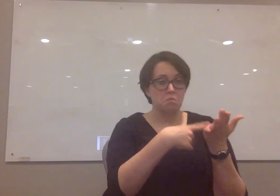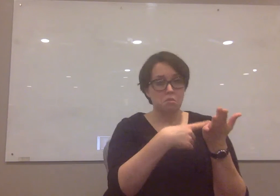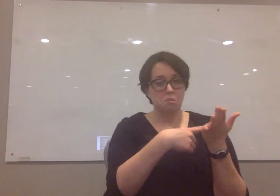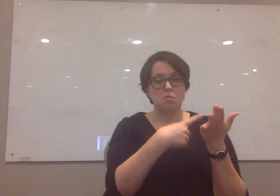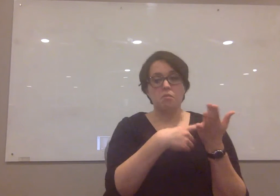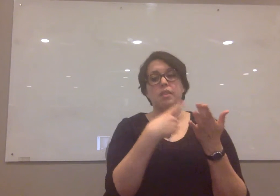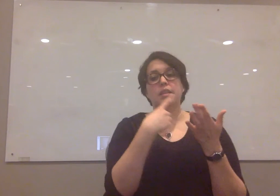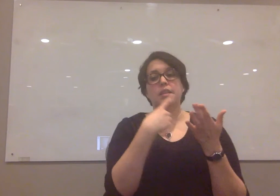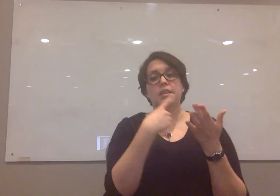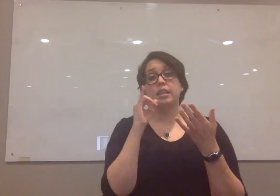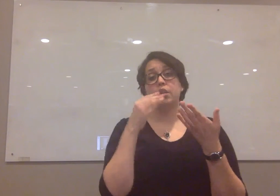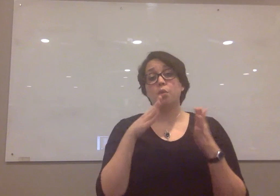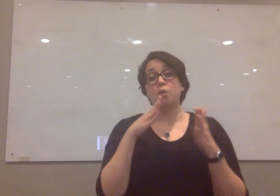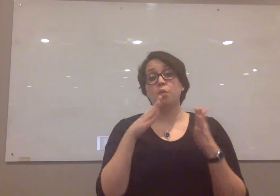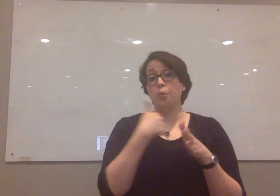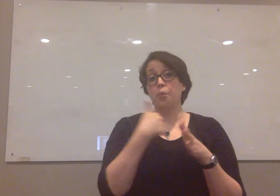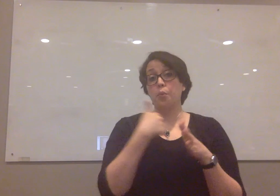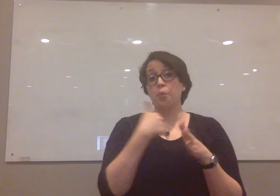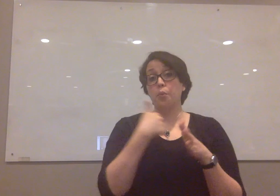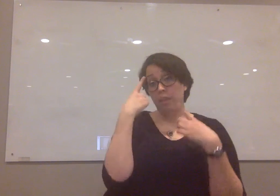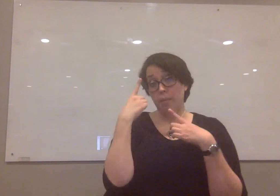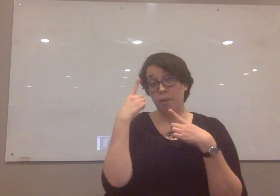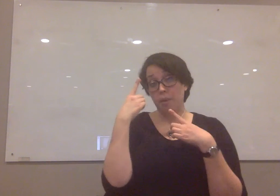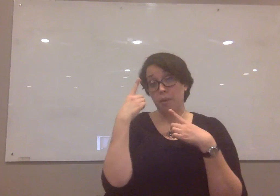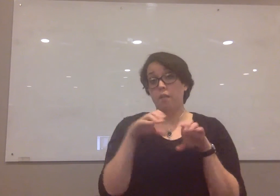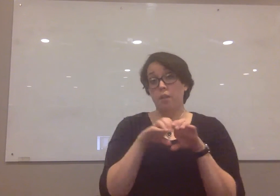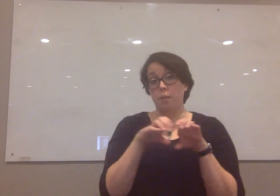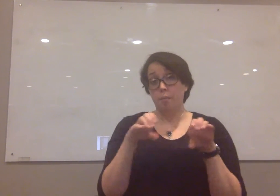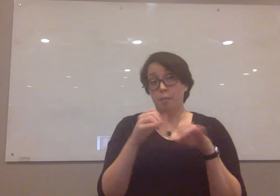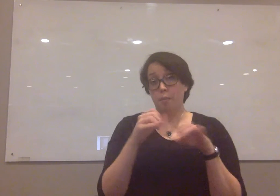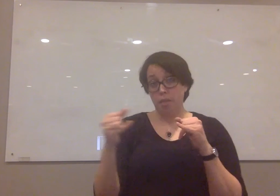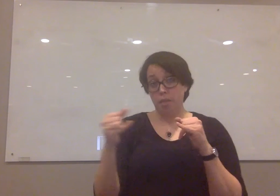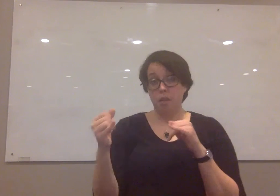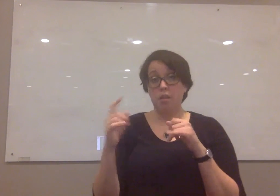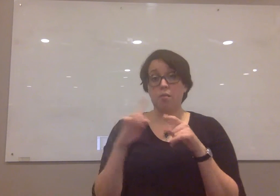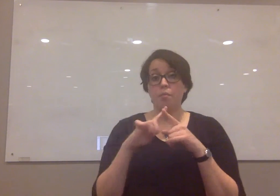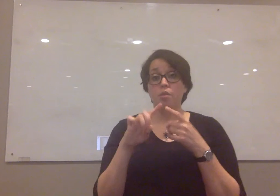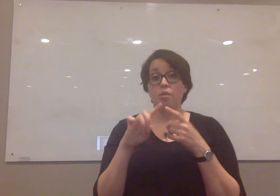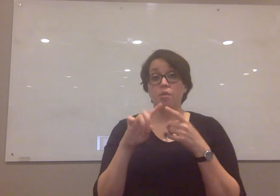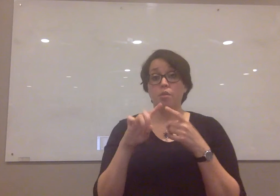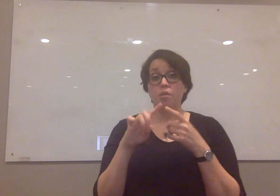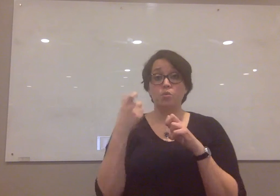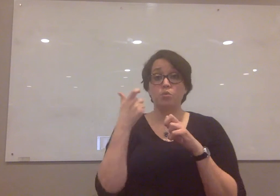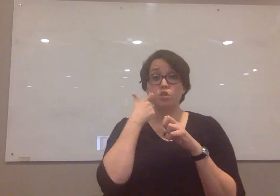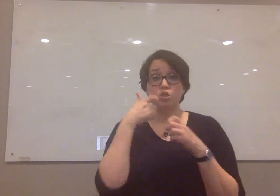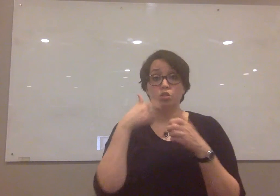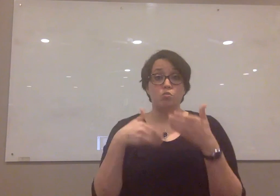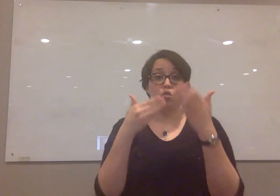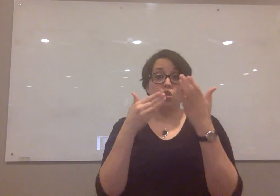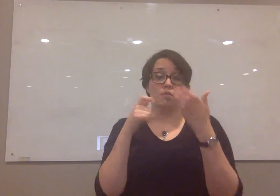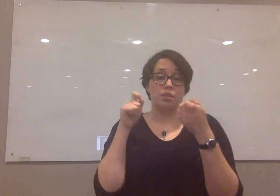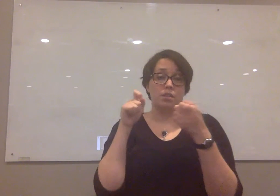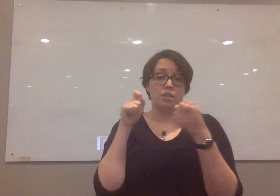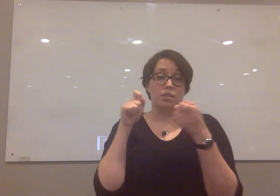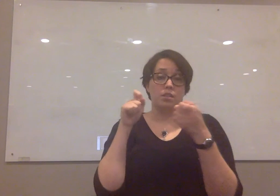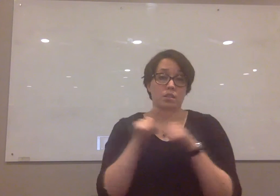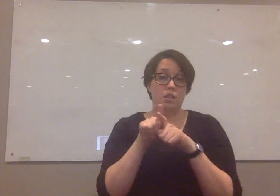think about it, where you basically have a pipeline, the problem, you just raise the exact problem. Like, let's say in step 1